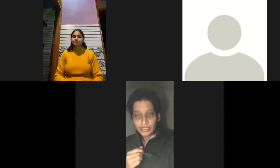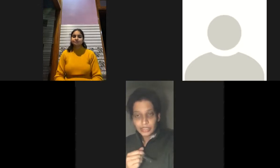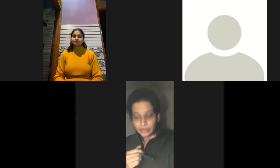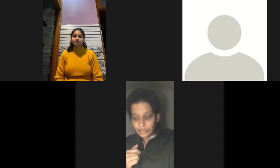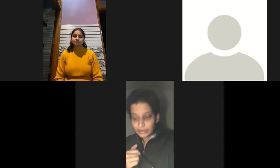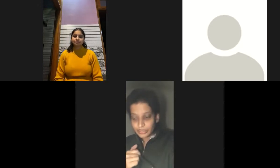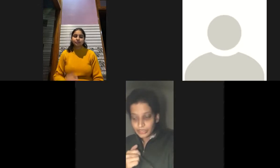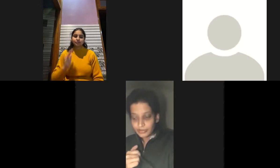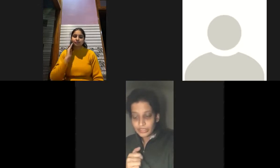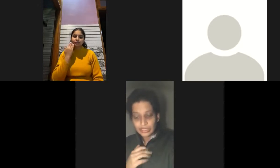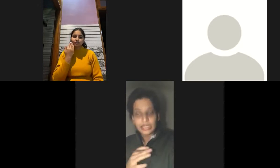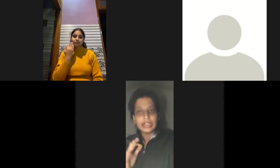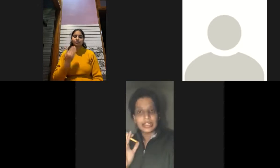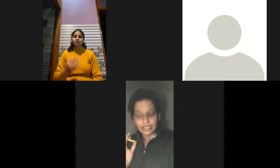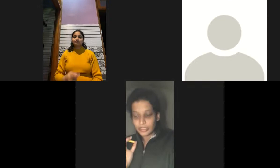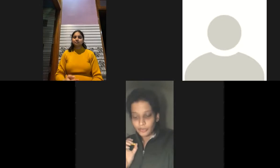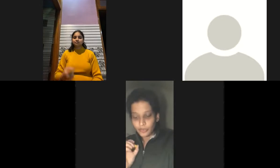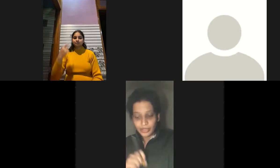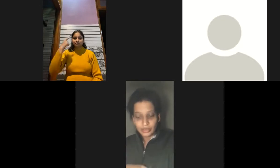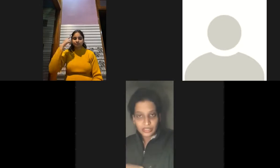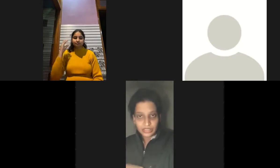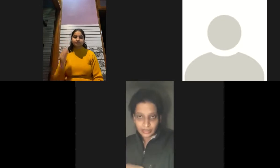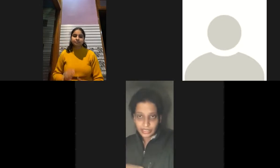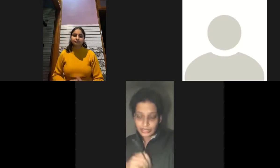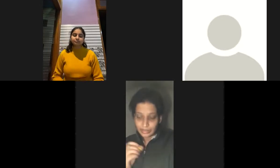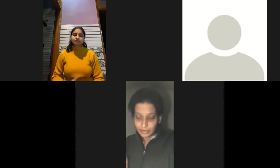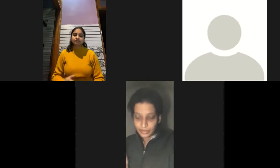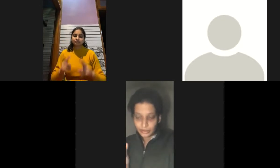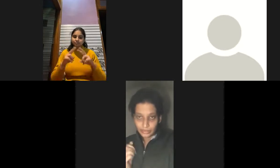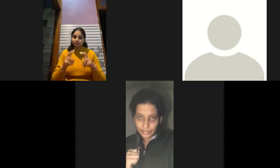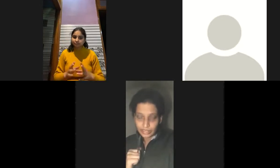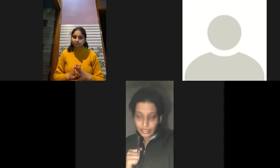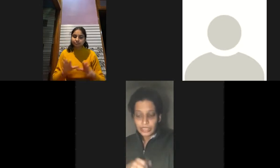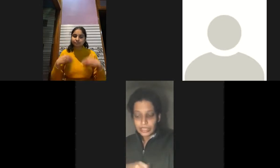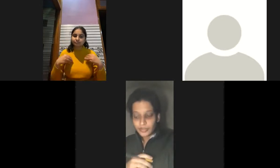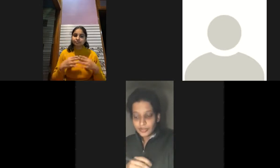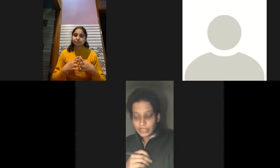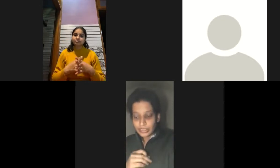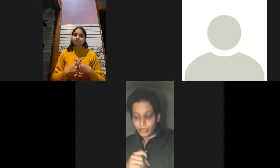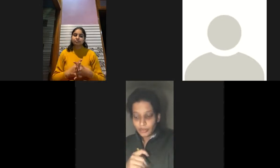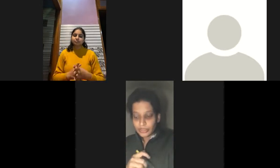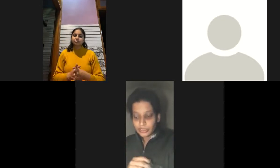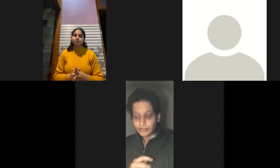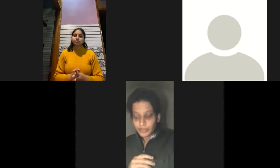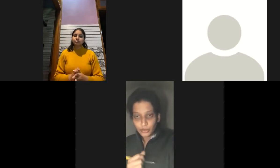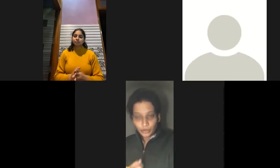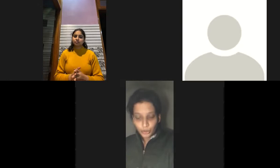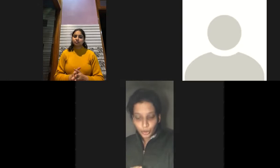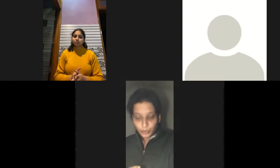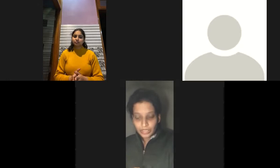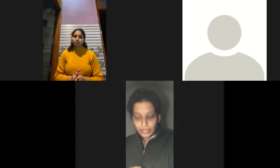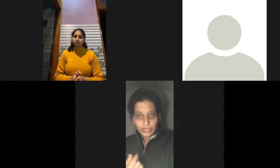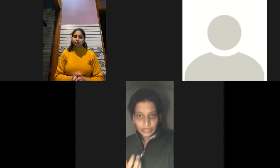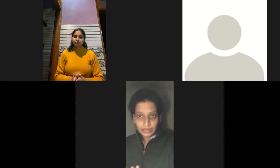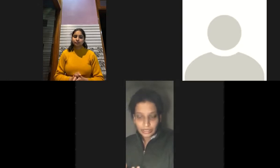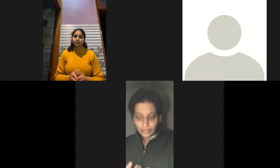and intellectual disabilities were still a decade from being discovered and accepted by the society, Swift's text offers a window to